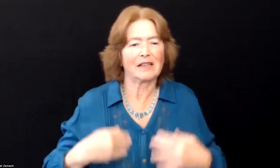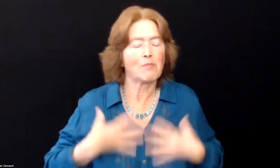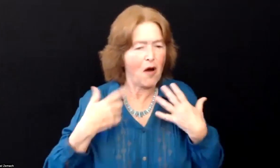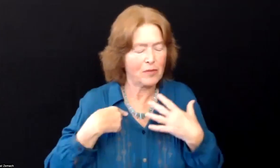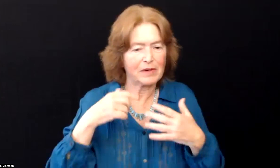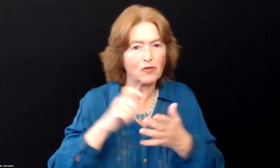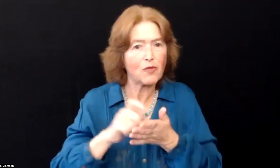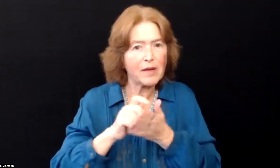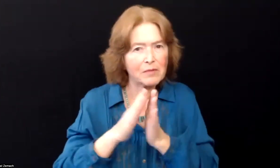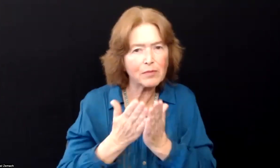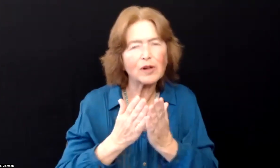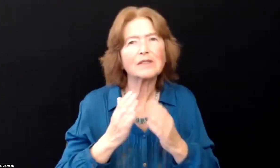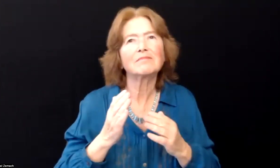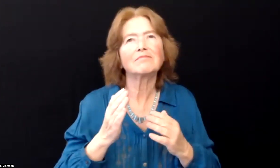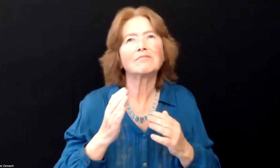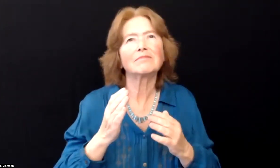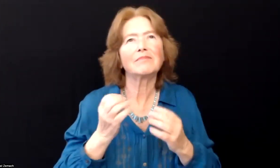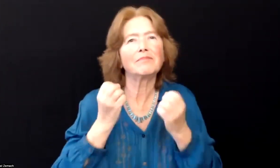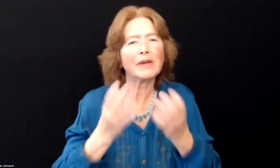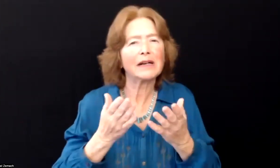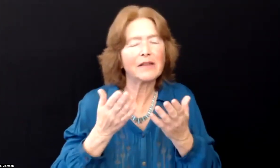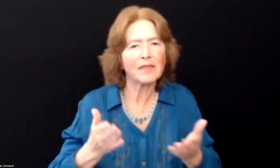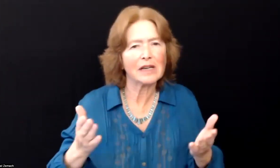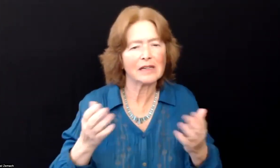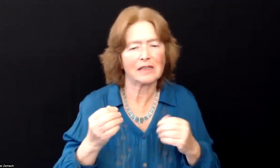There's so many things that have inspired me to write the book.